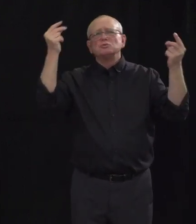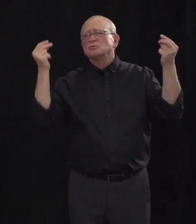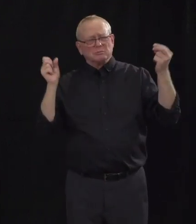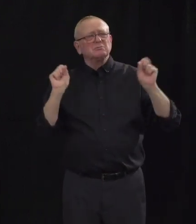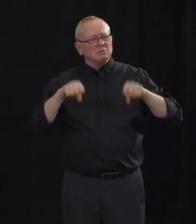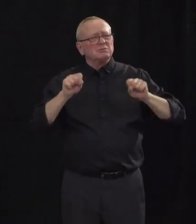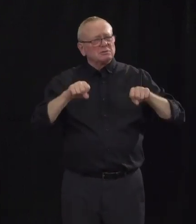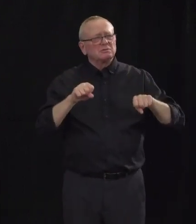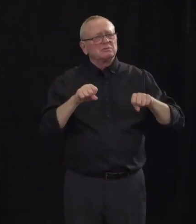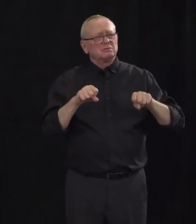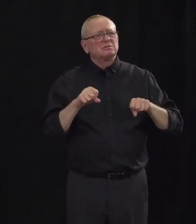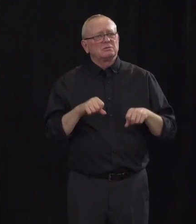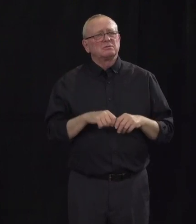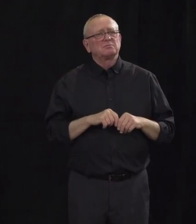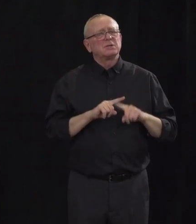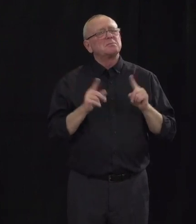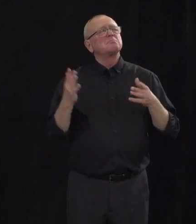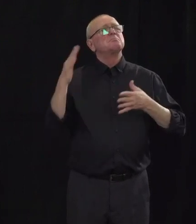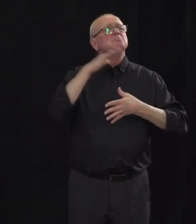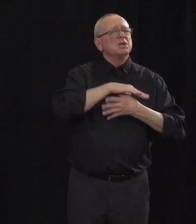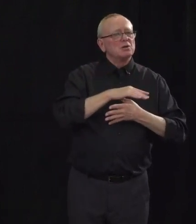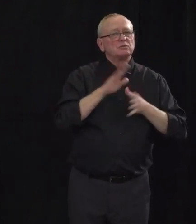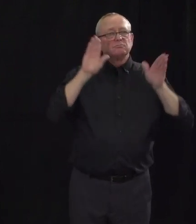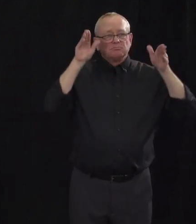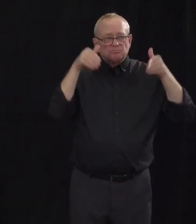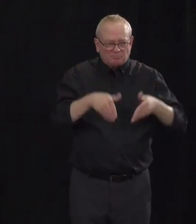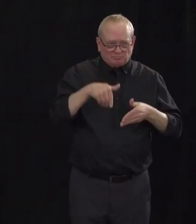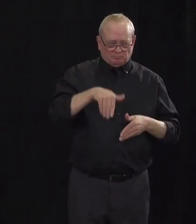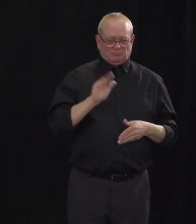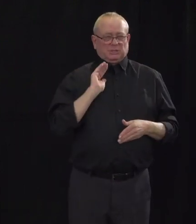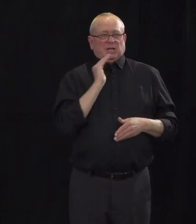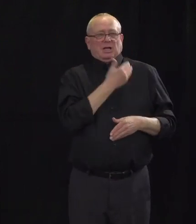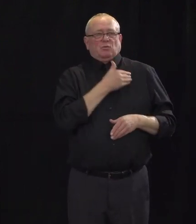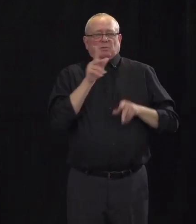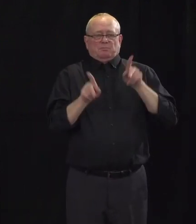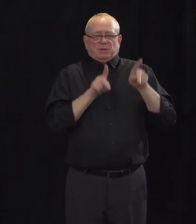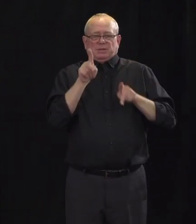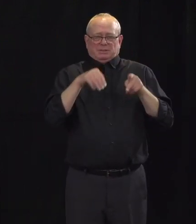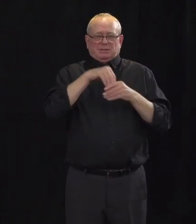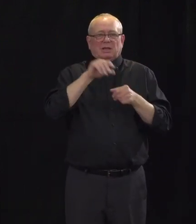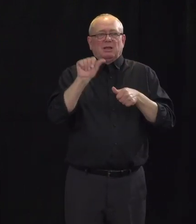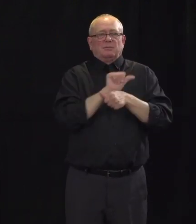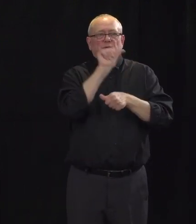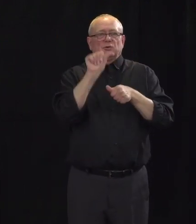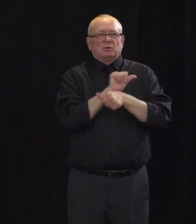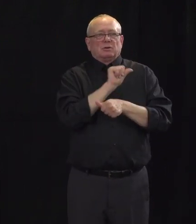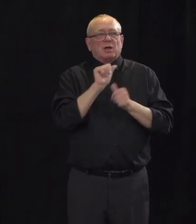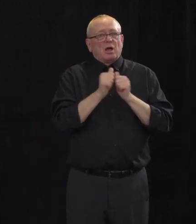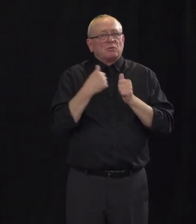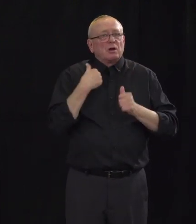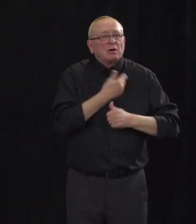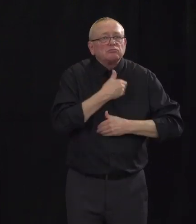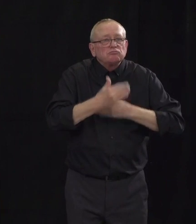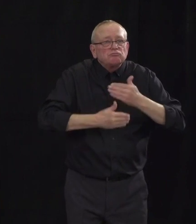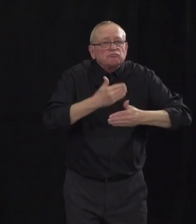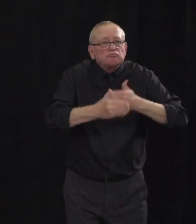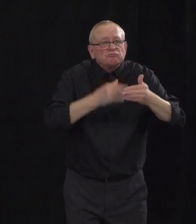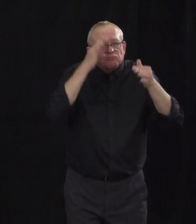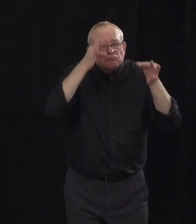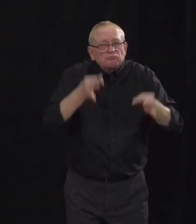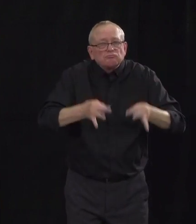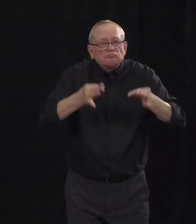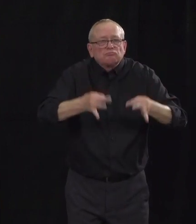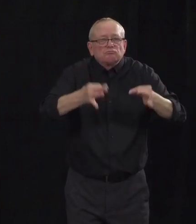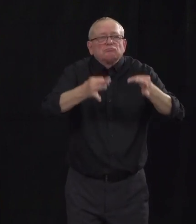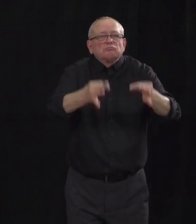I don't know if there's anything else to add. Operator, can you put through the next caller, please? What's that, Brenna? Next caller